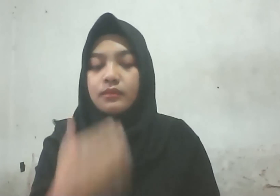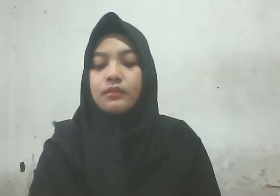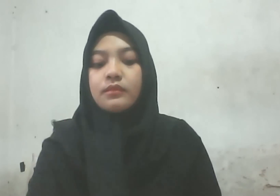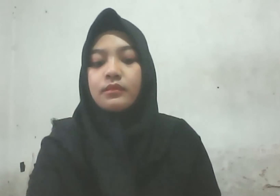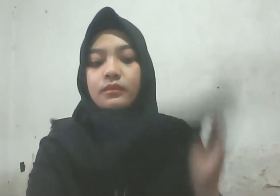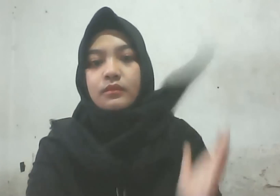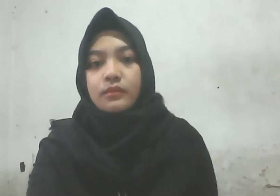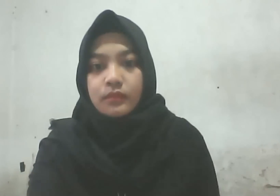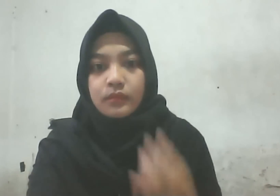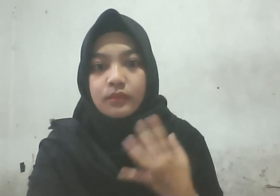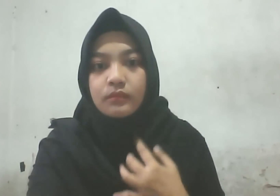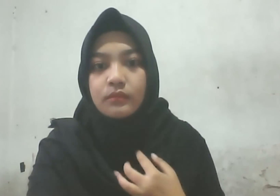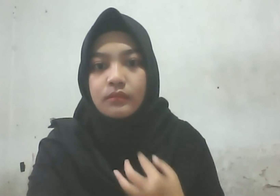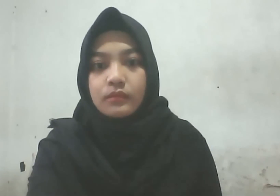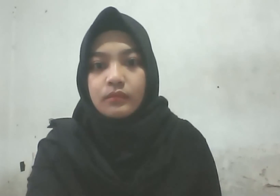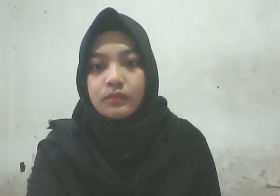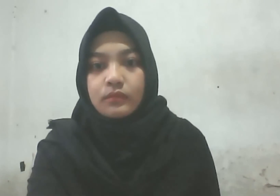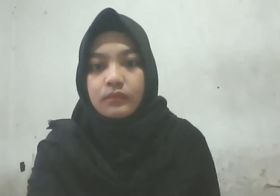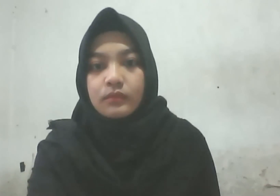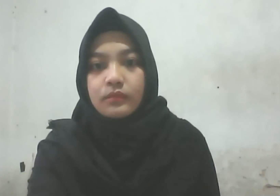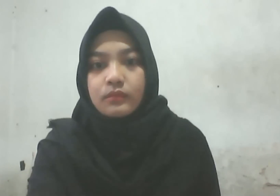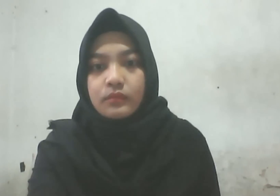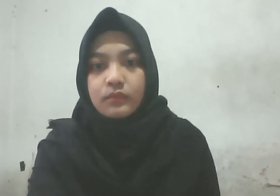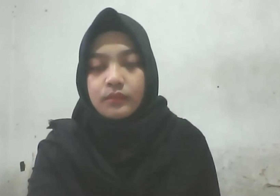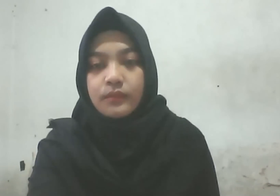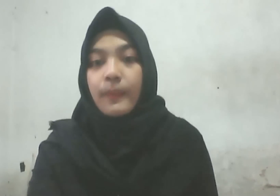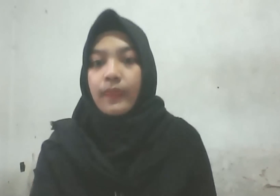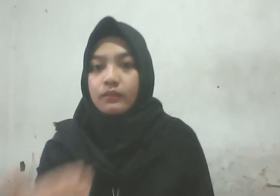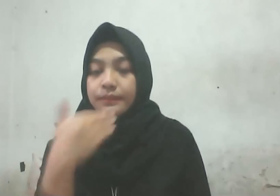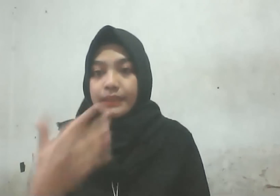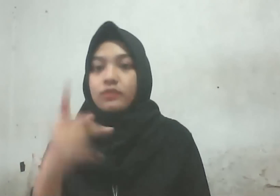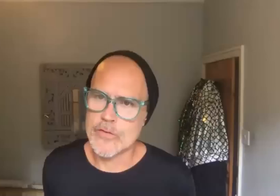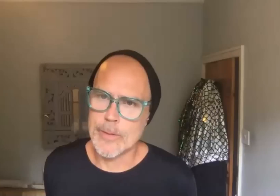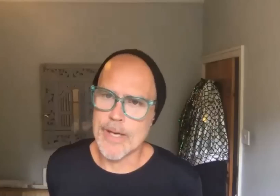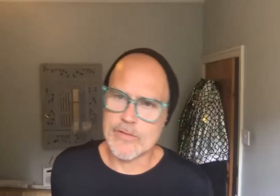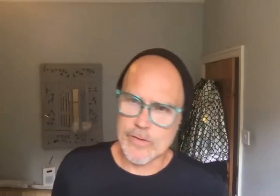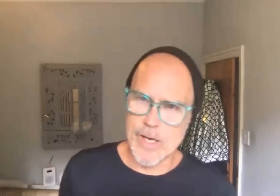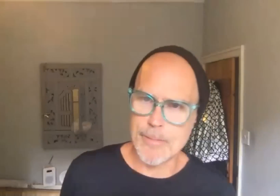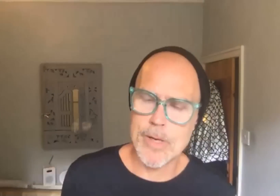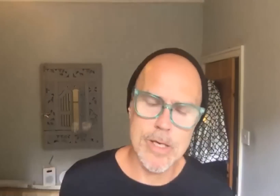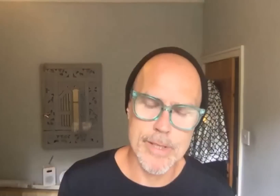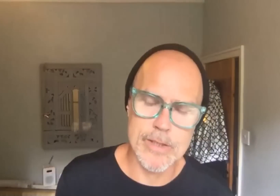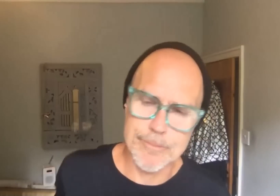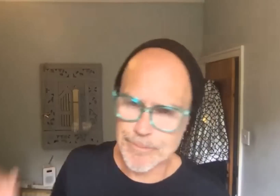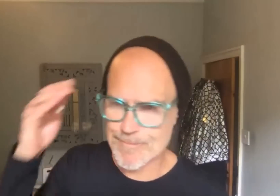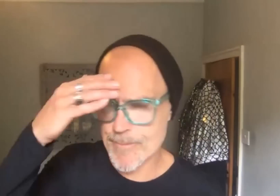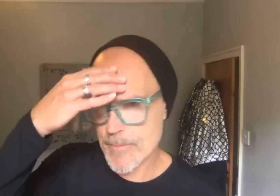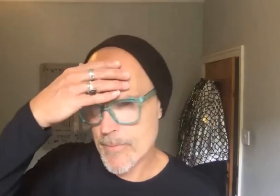Thank you very much, and thank you so much for the presentations. From Vivian Selamat. I